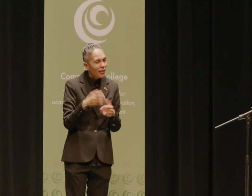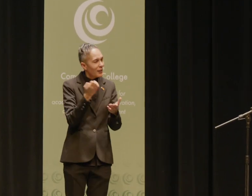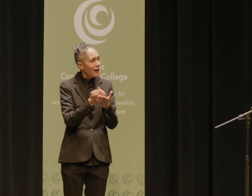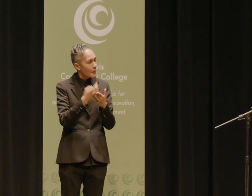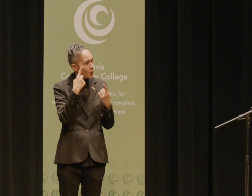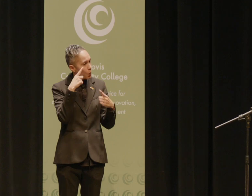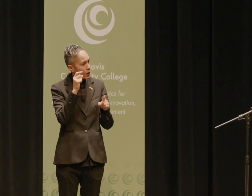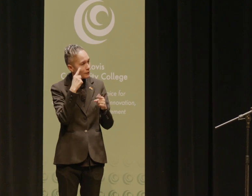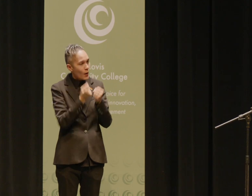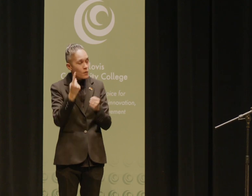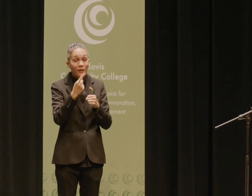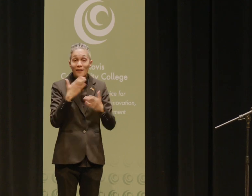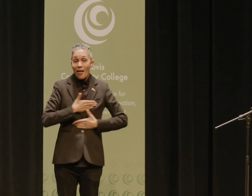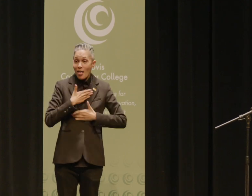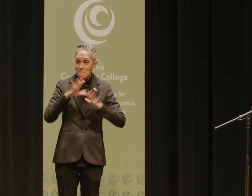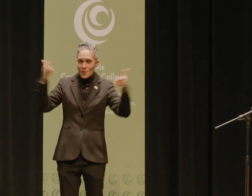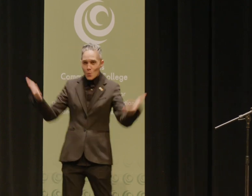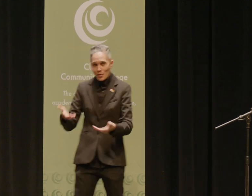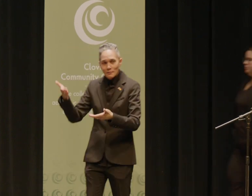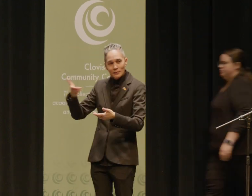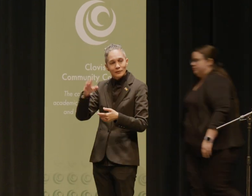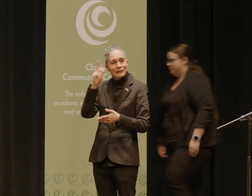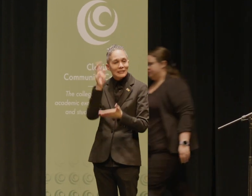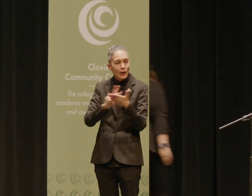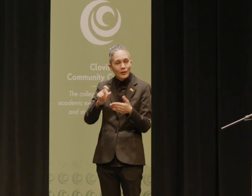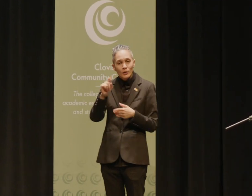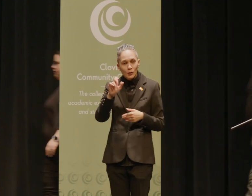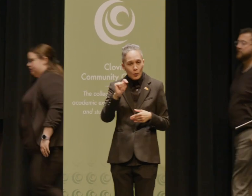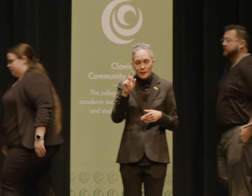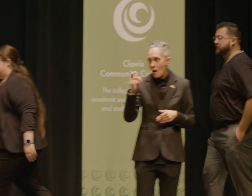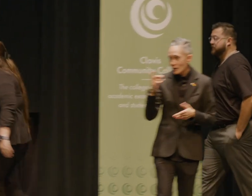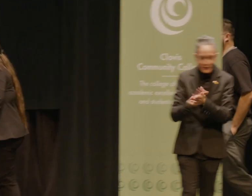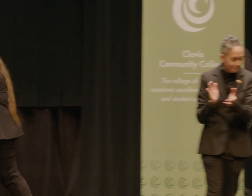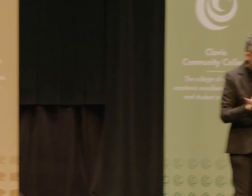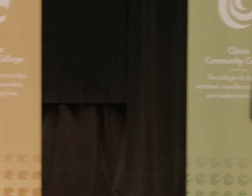economy that works for all. Please join me in welcoming Secretary Stuart Knox.